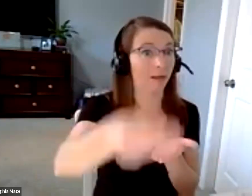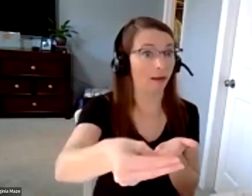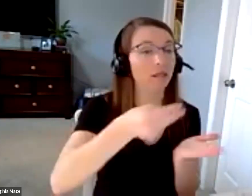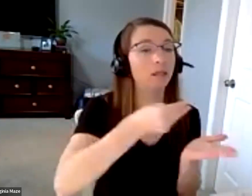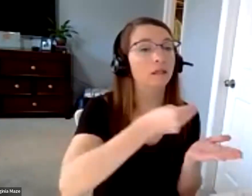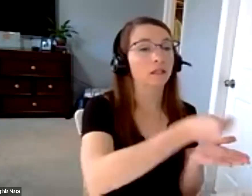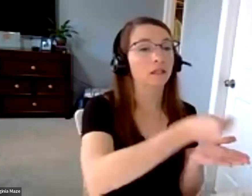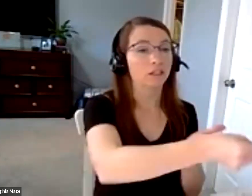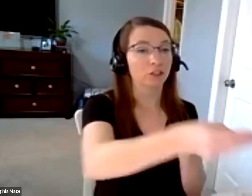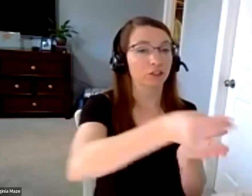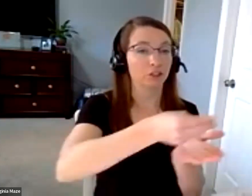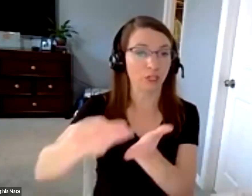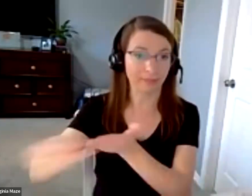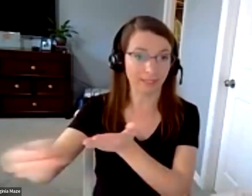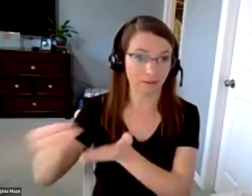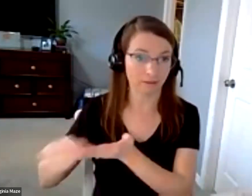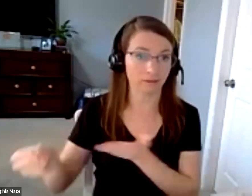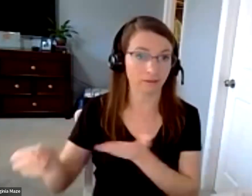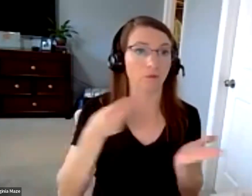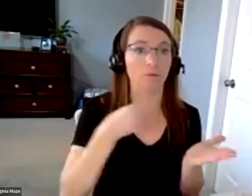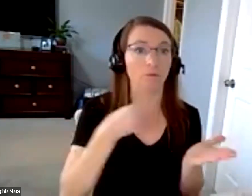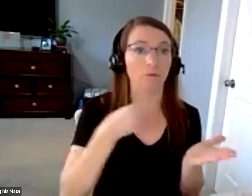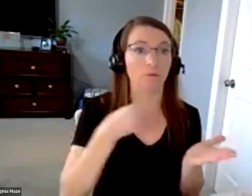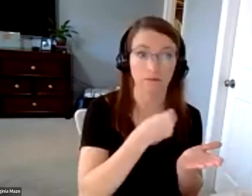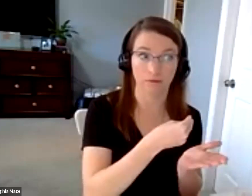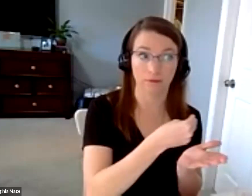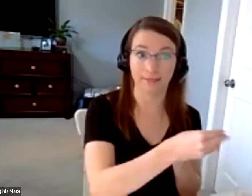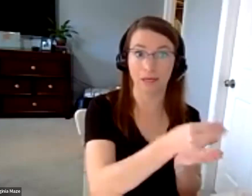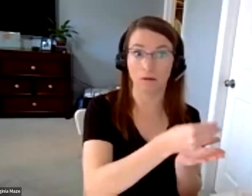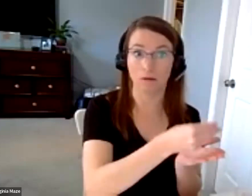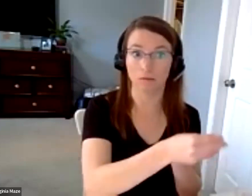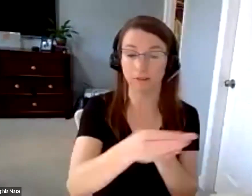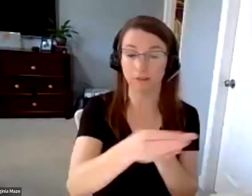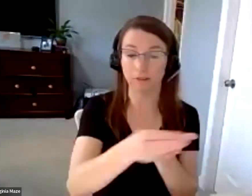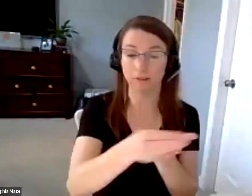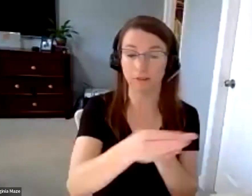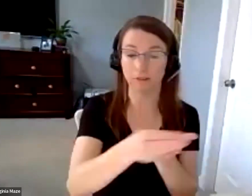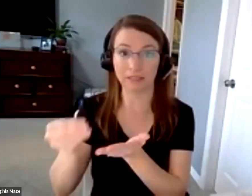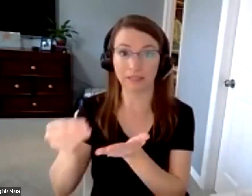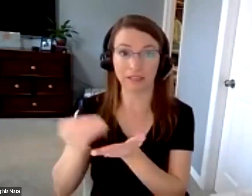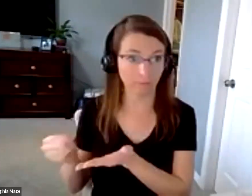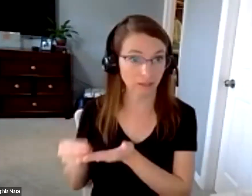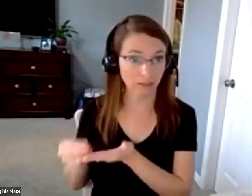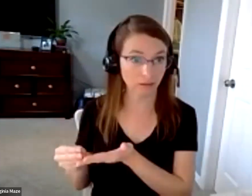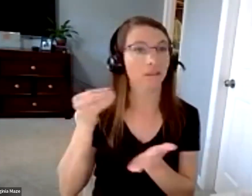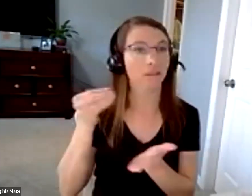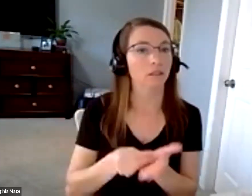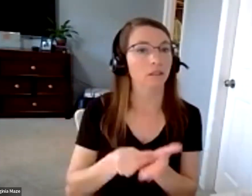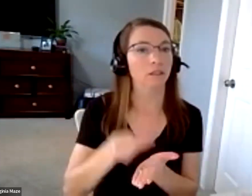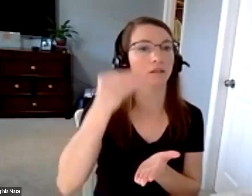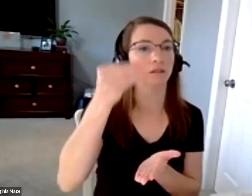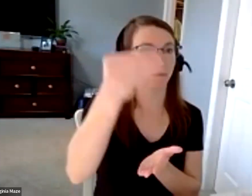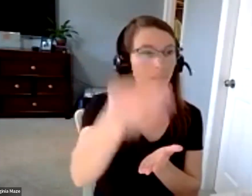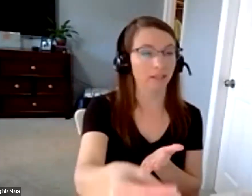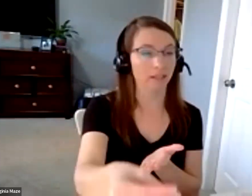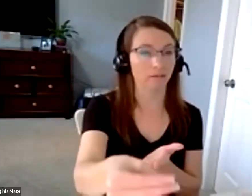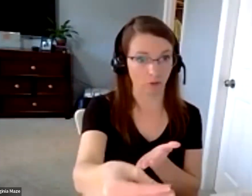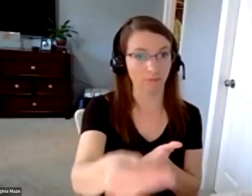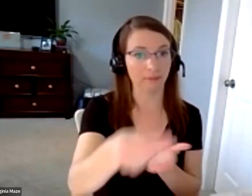to buy, shopping. So the noun is a repeated movement. To buy, the